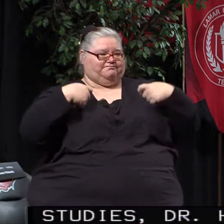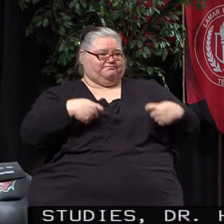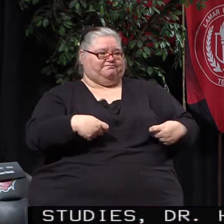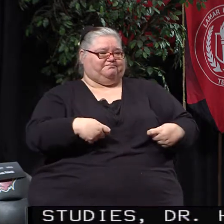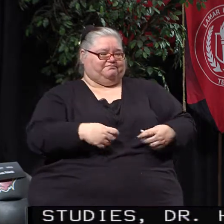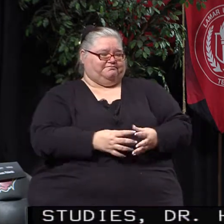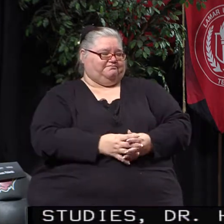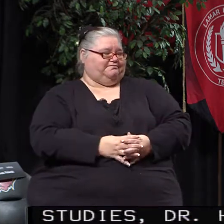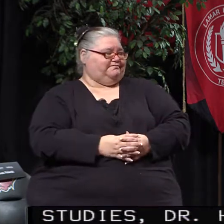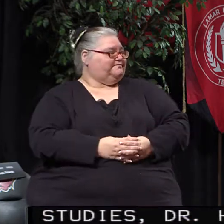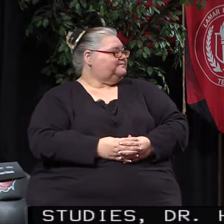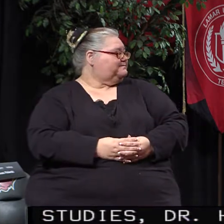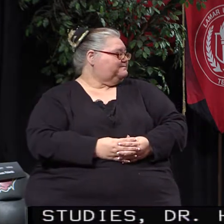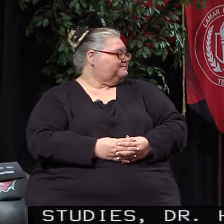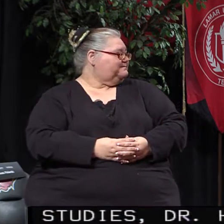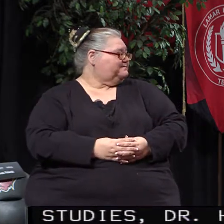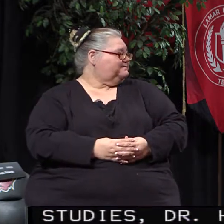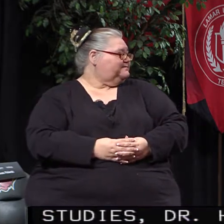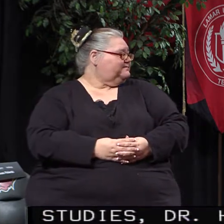ceremony.